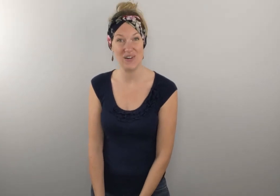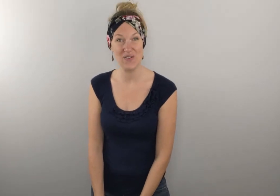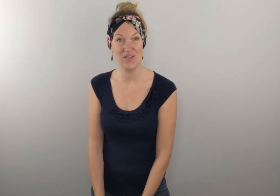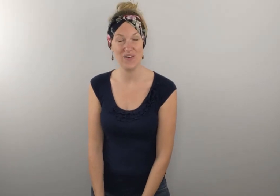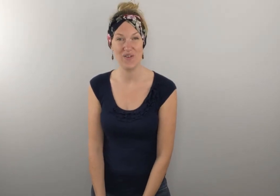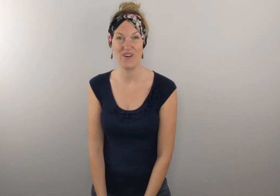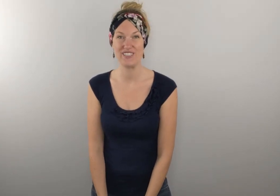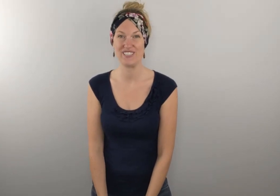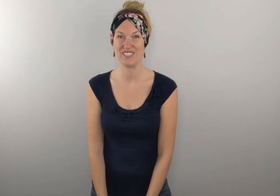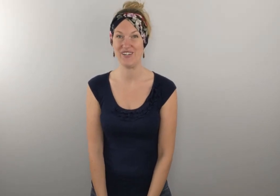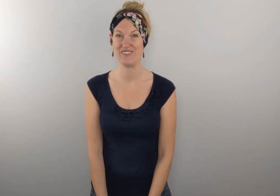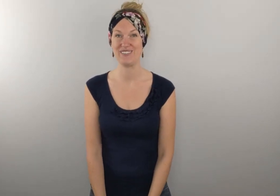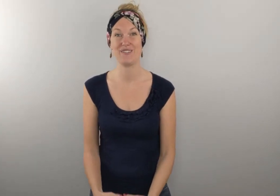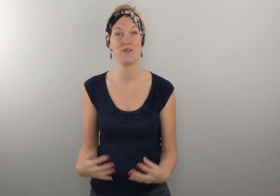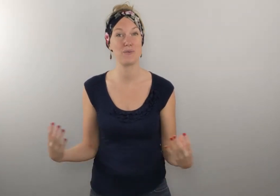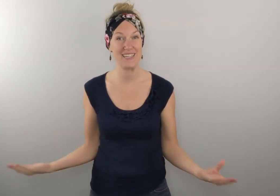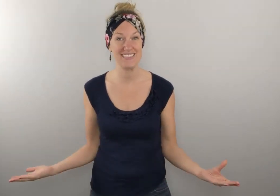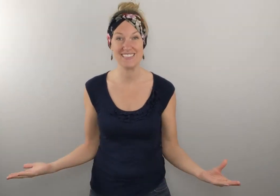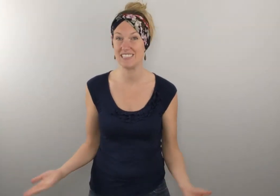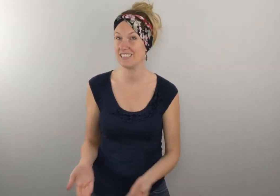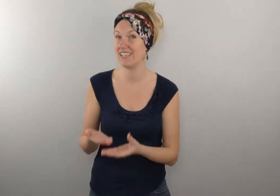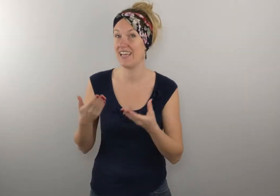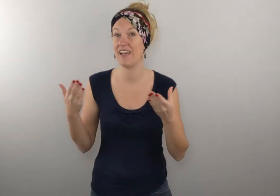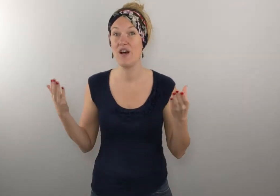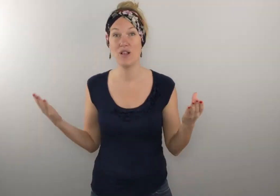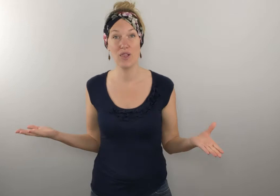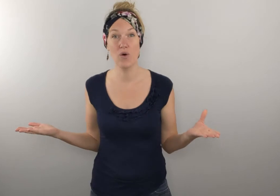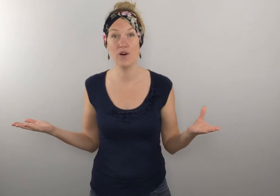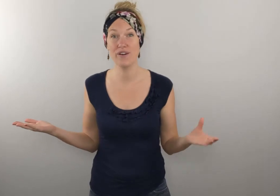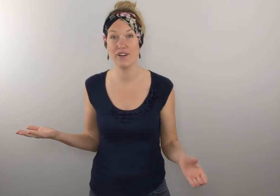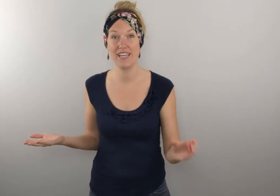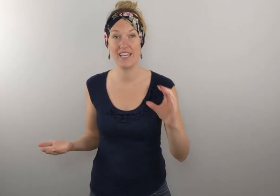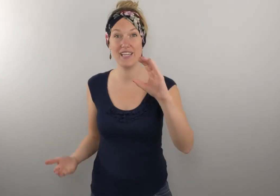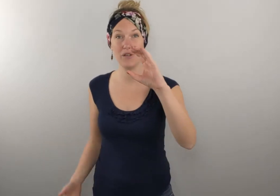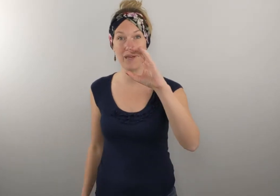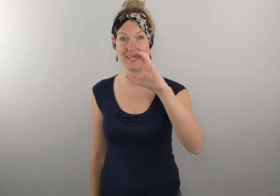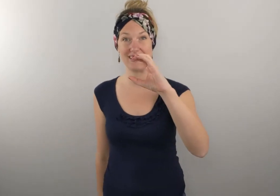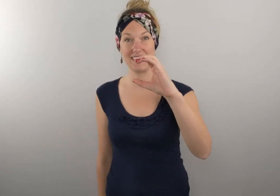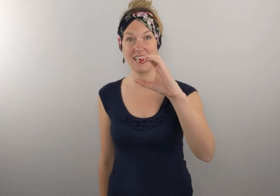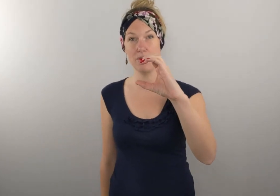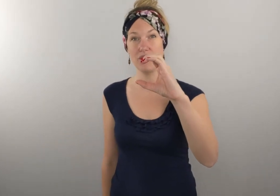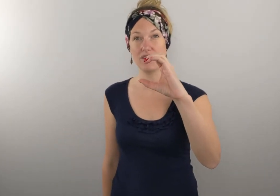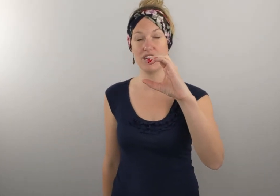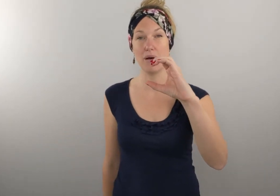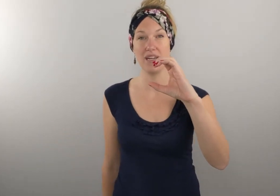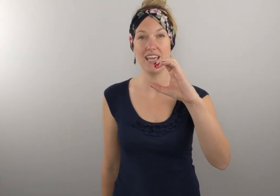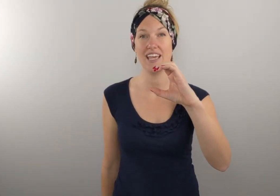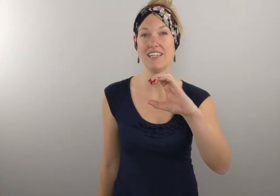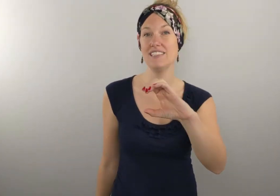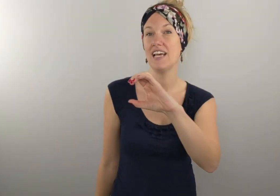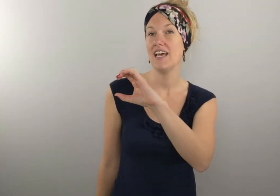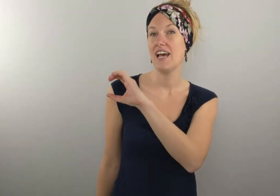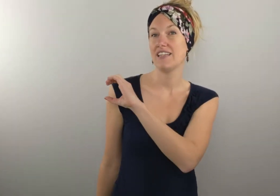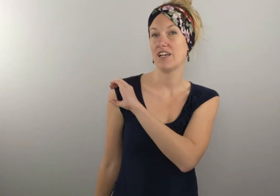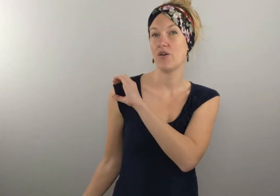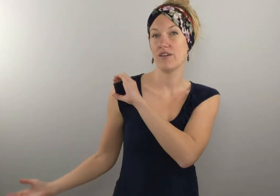alone, cornerstone. So Christ is just like Lord or King. You make a C with your dominant hand, and then going from